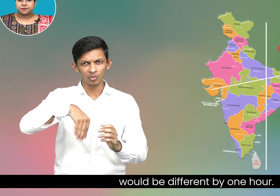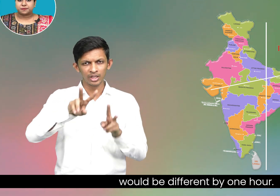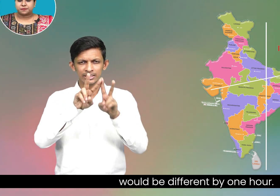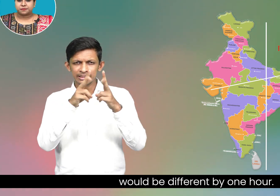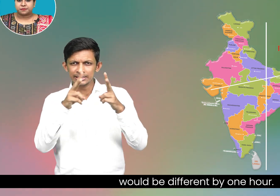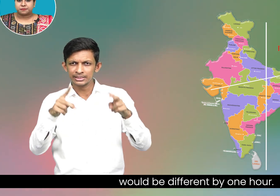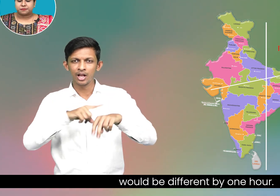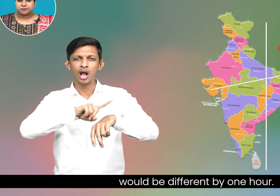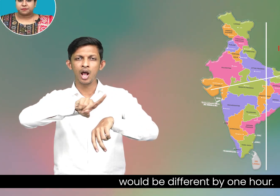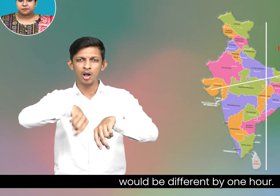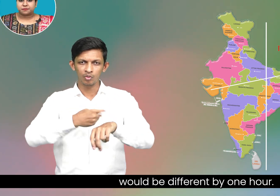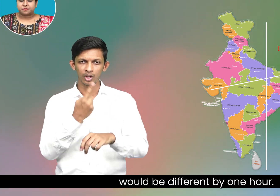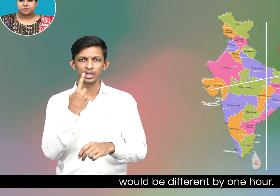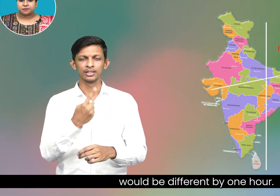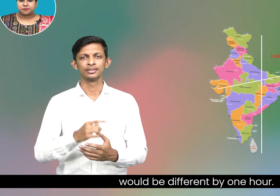hour.